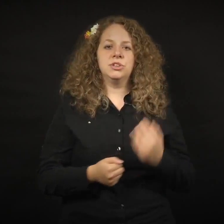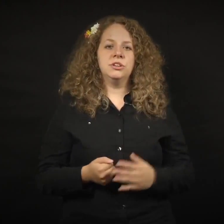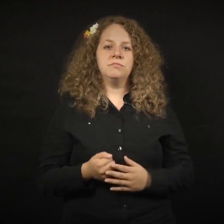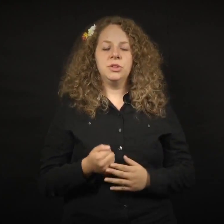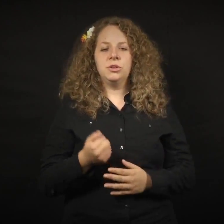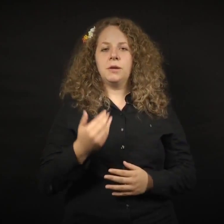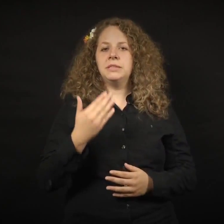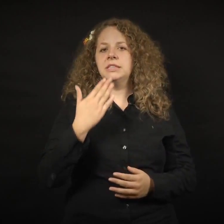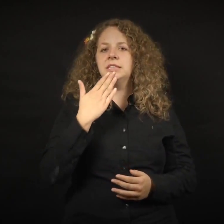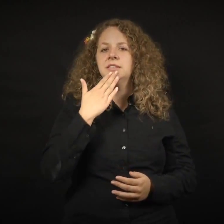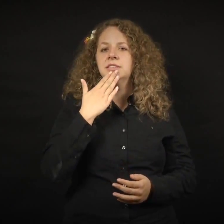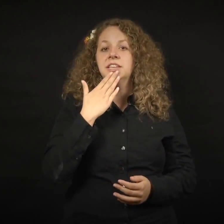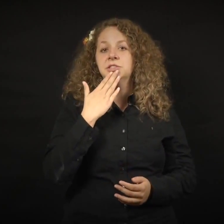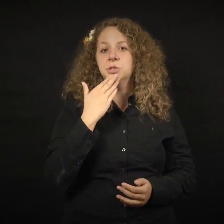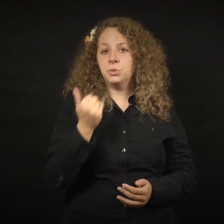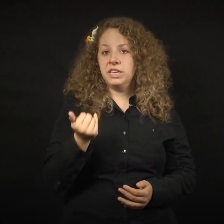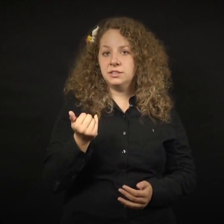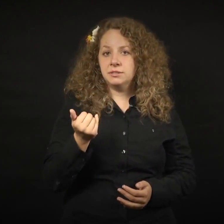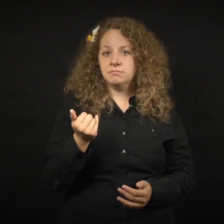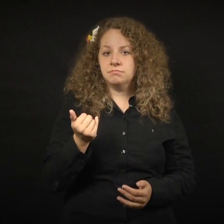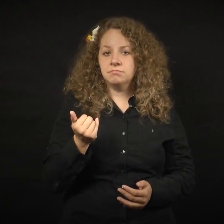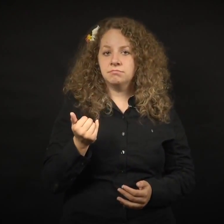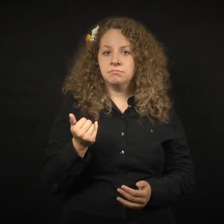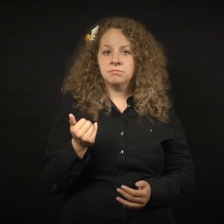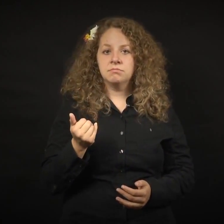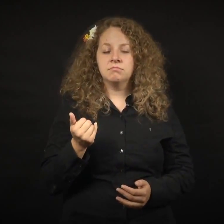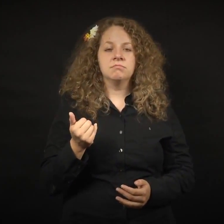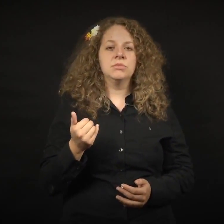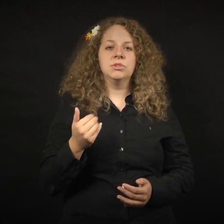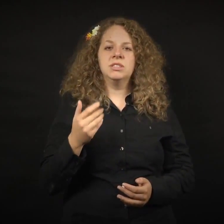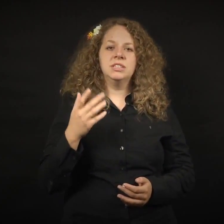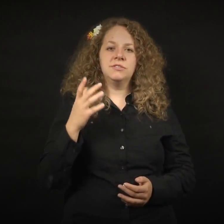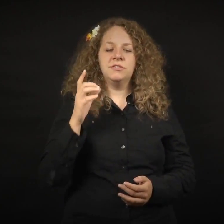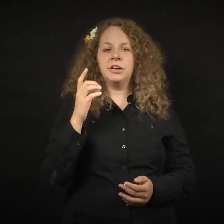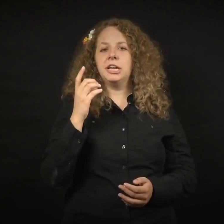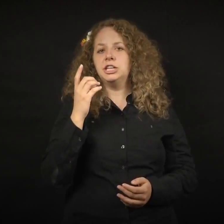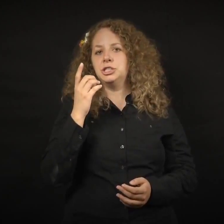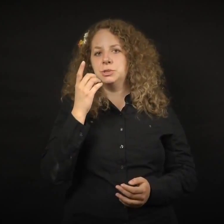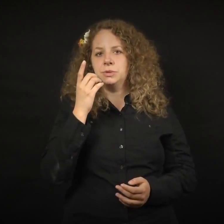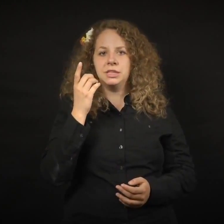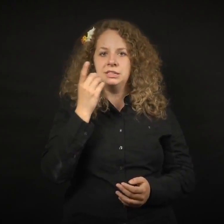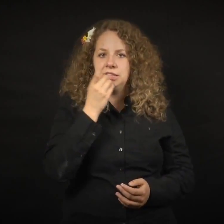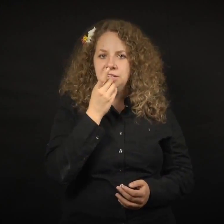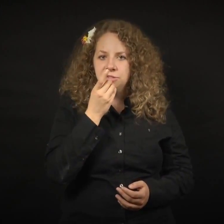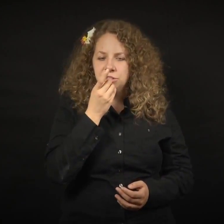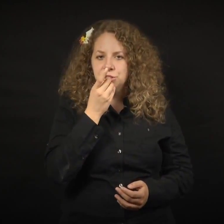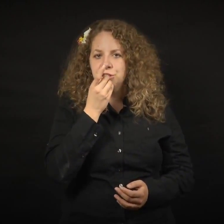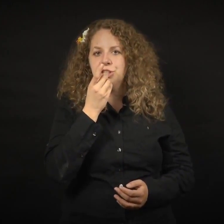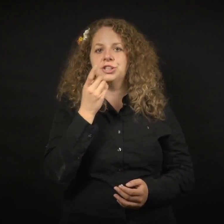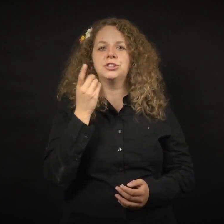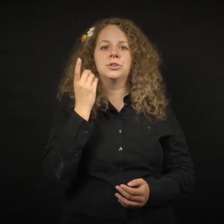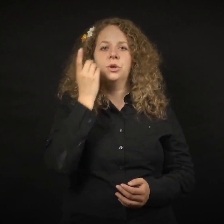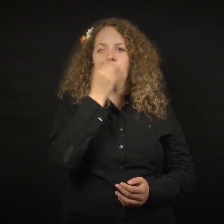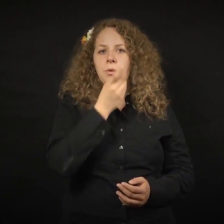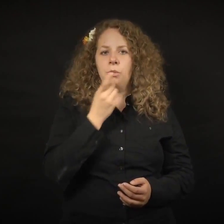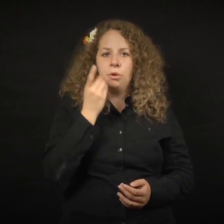Dessert, you'll commonly see the sign sweet. You'll see different variations with a D for dessert